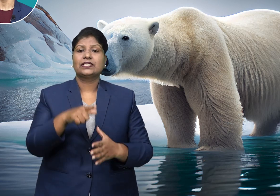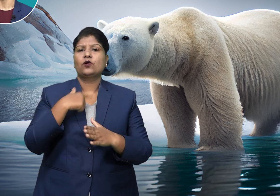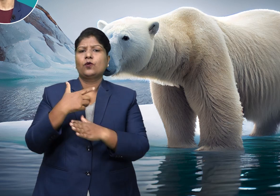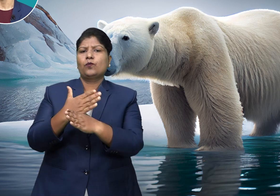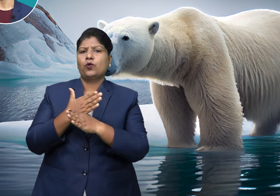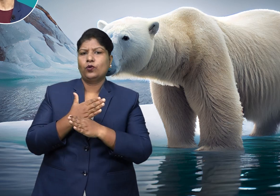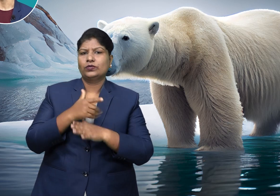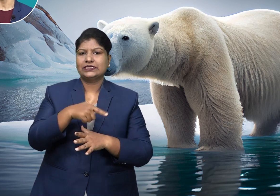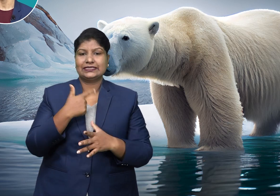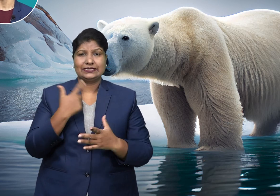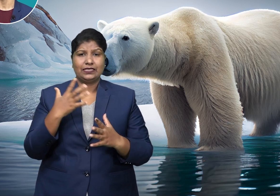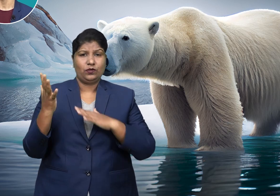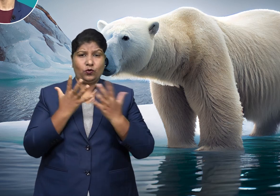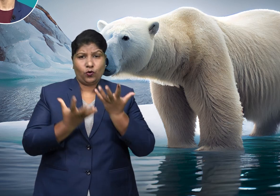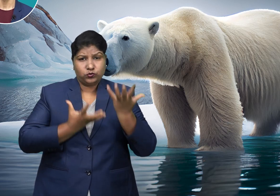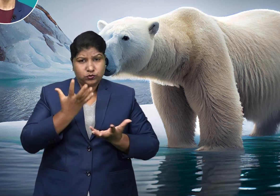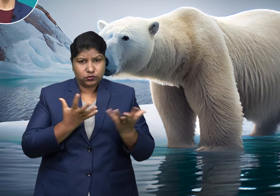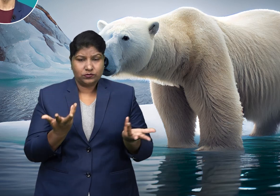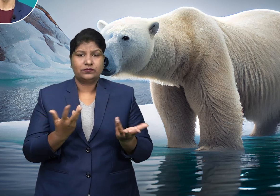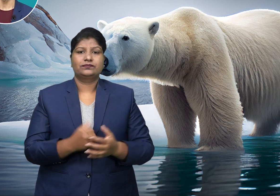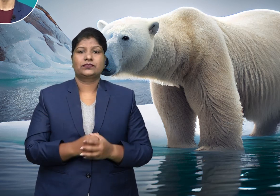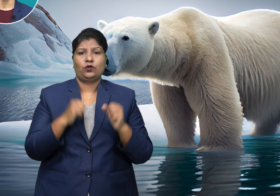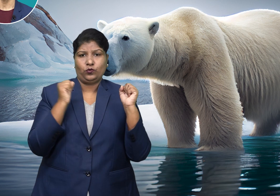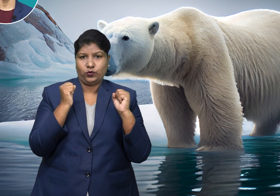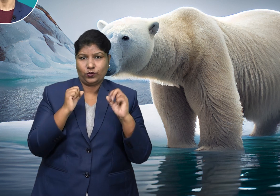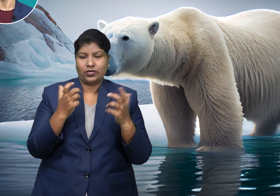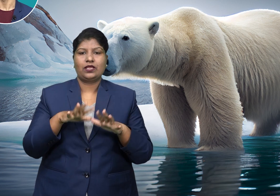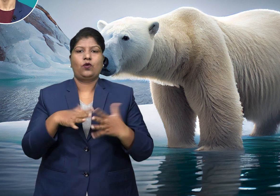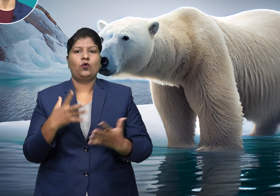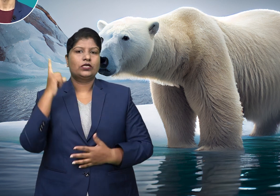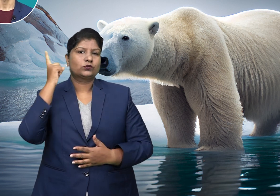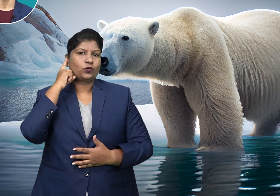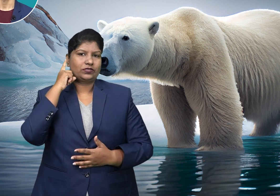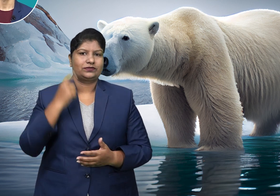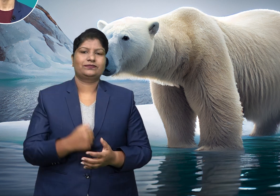protect from heat, cold or noise.